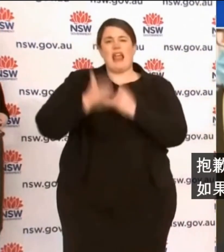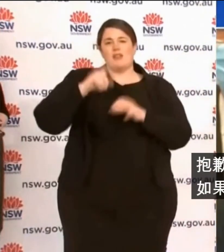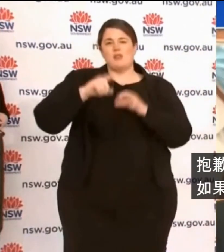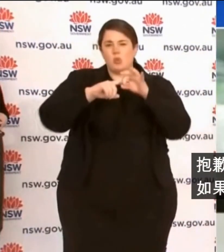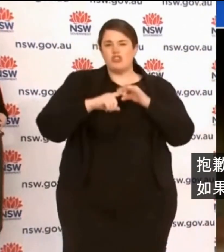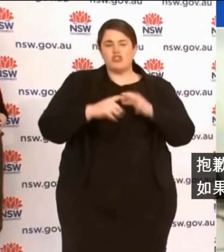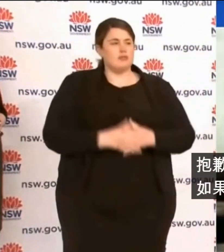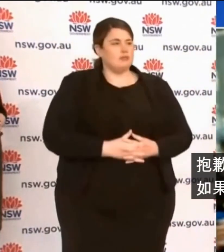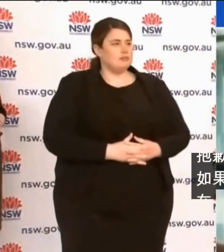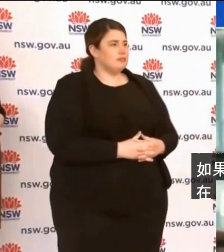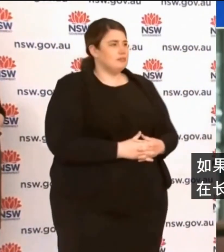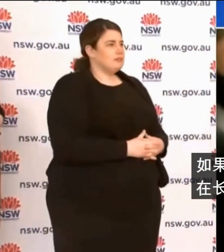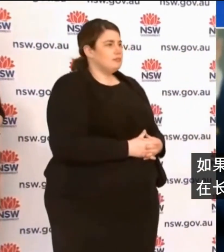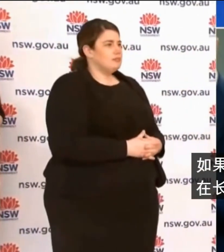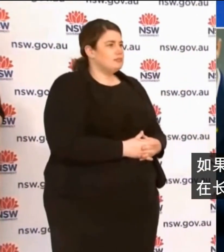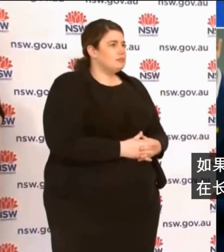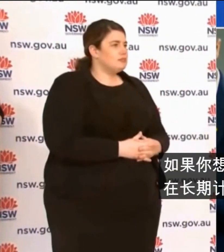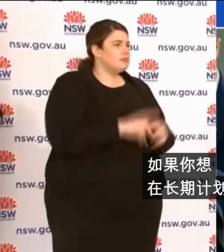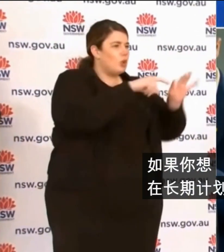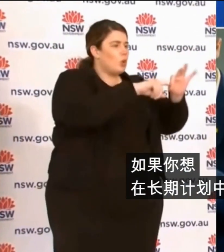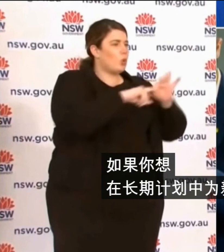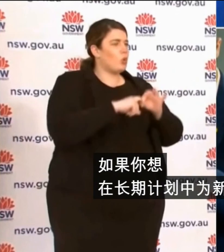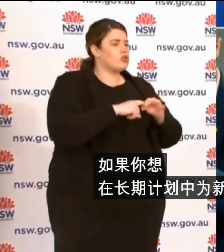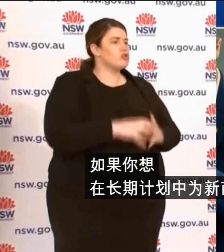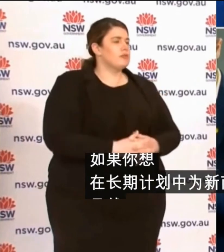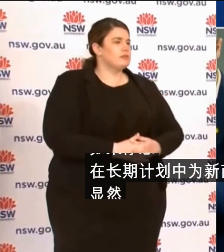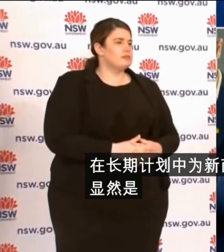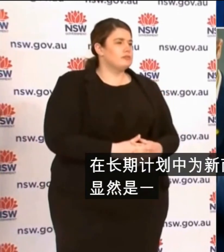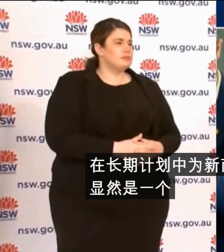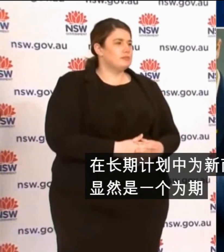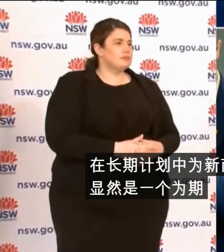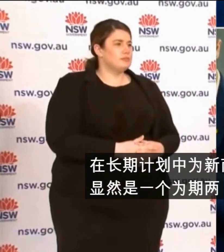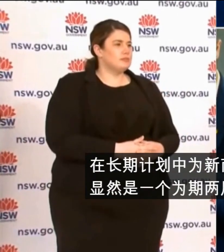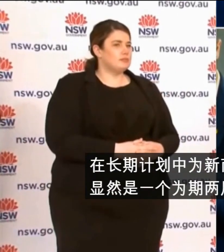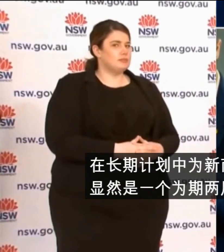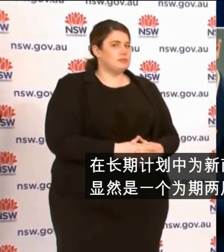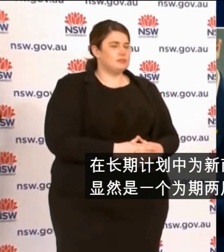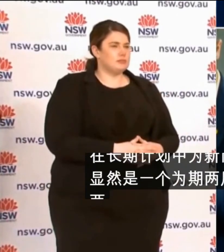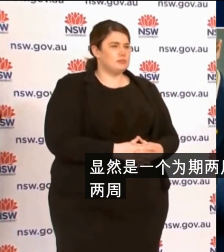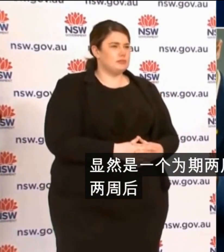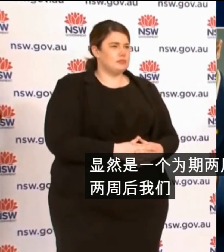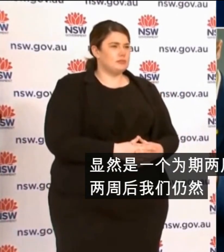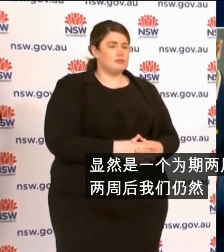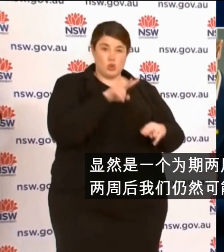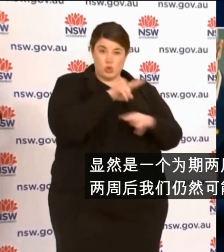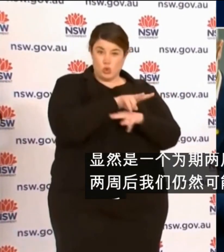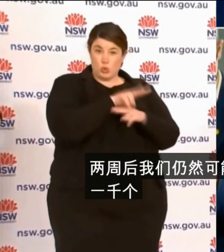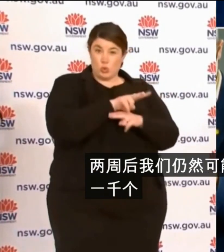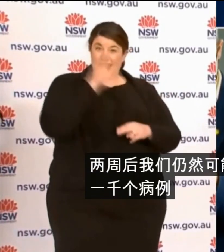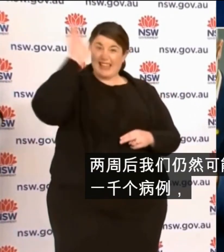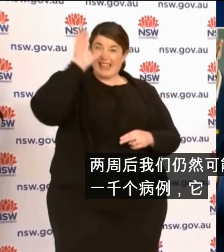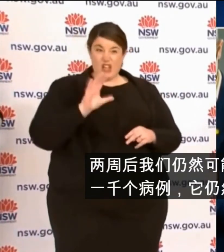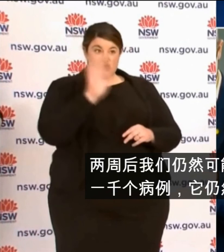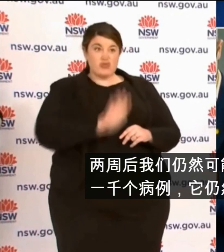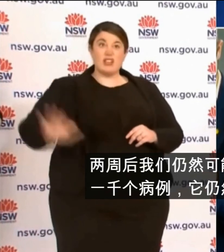said you wanted to give regional New South Wales certainty in a long-term plan. This is a 2-week plan. Obviously, in 2 weeks, we could still likely have